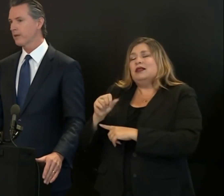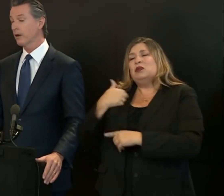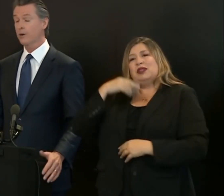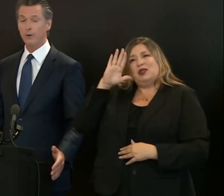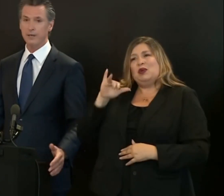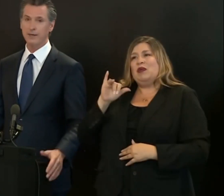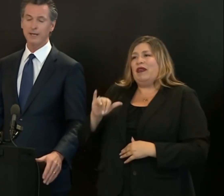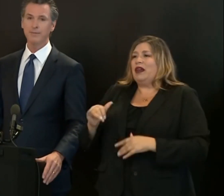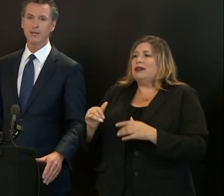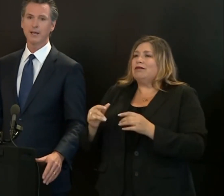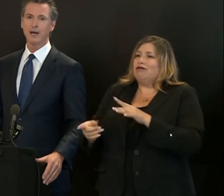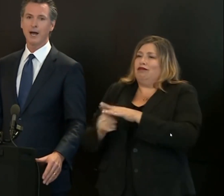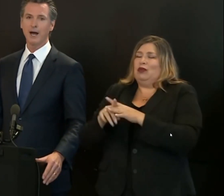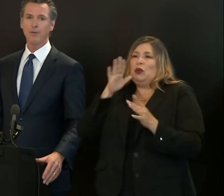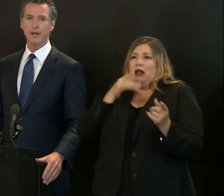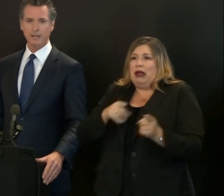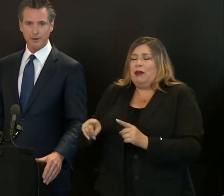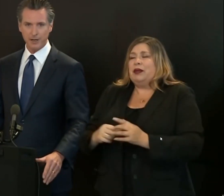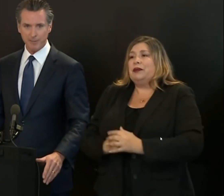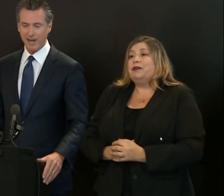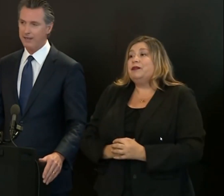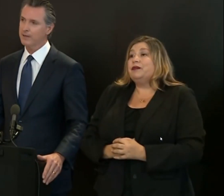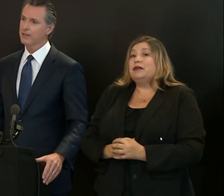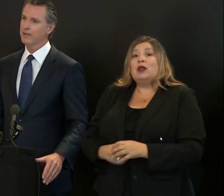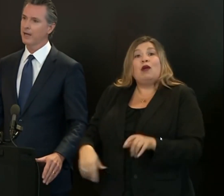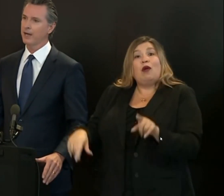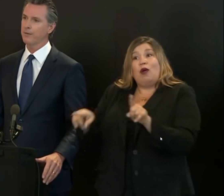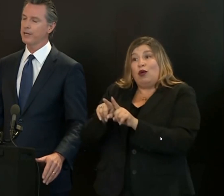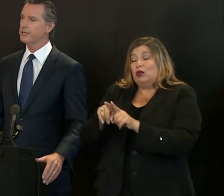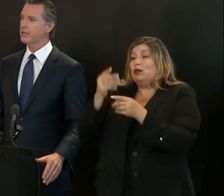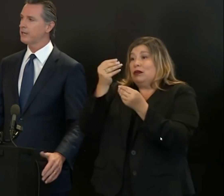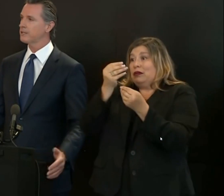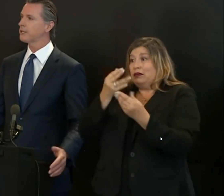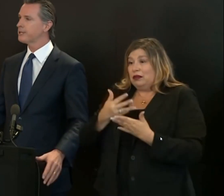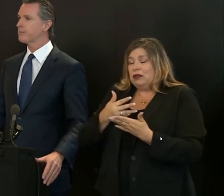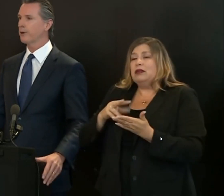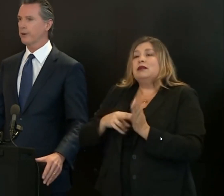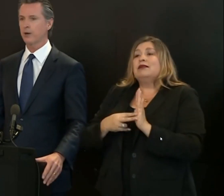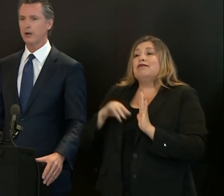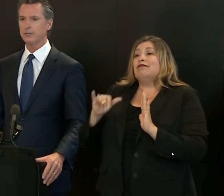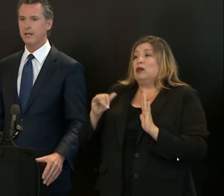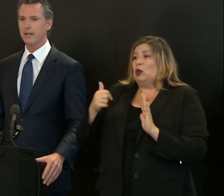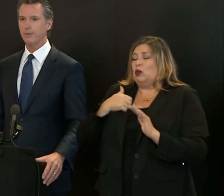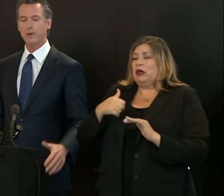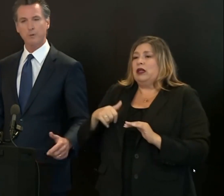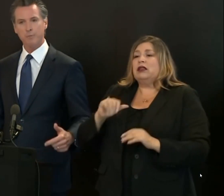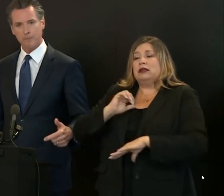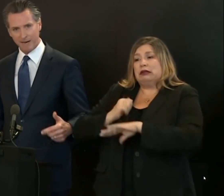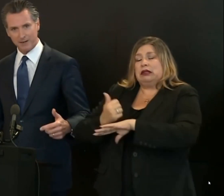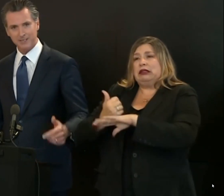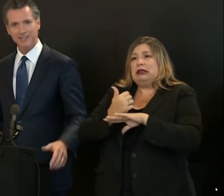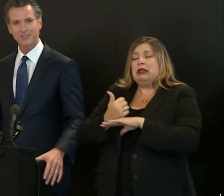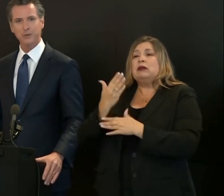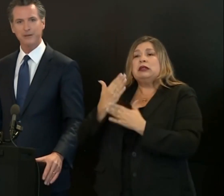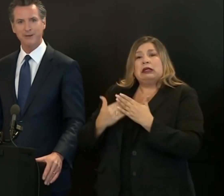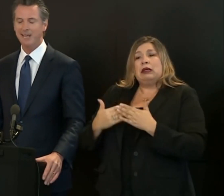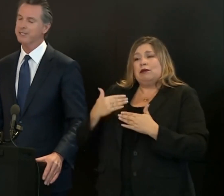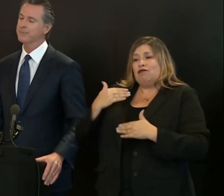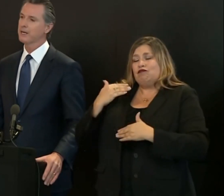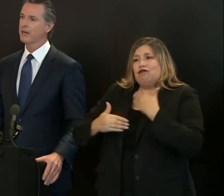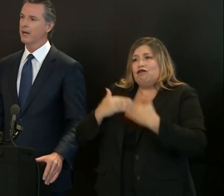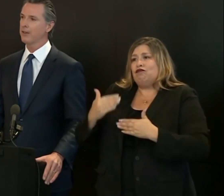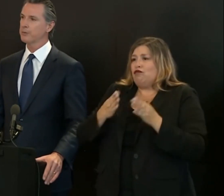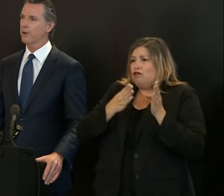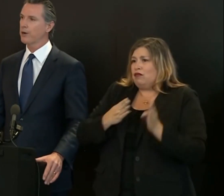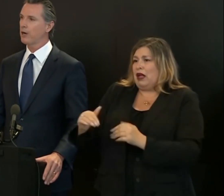occur. Accordingly, when hearing about it, we initiated a series of protocols that we were prepared to